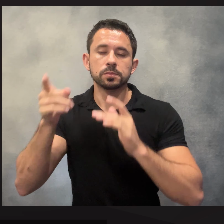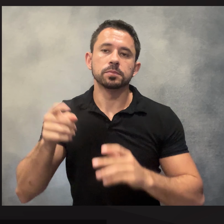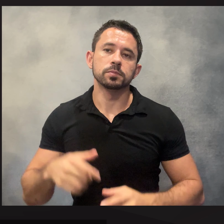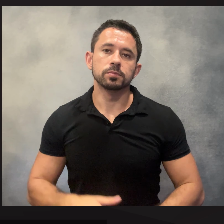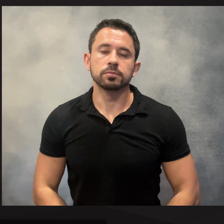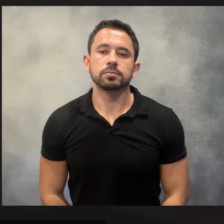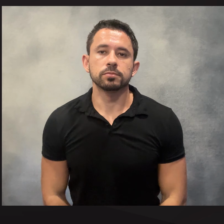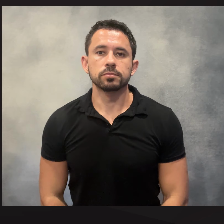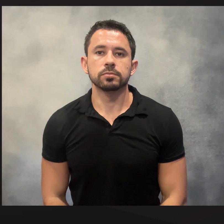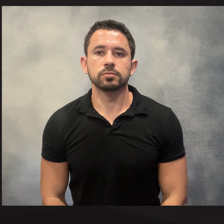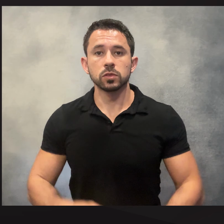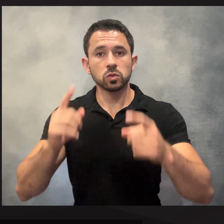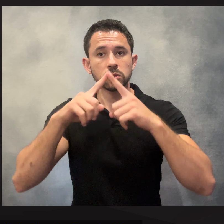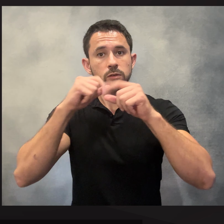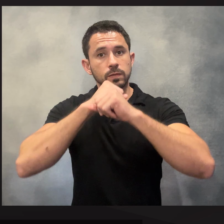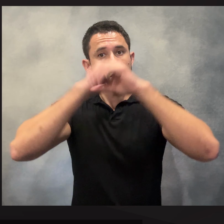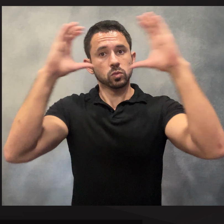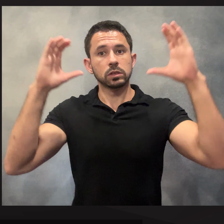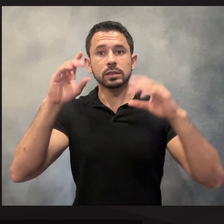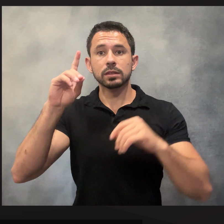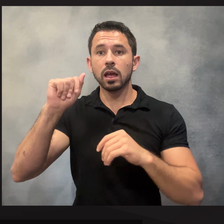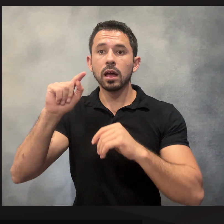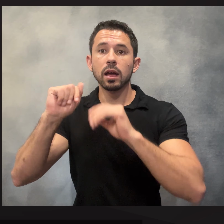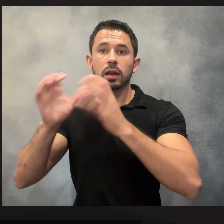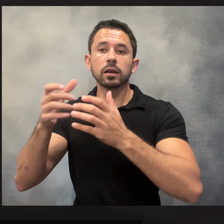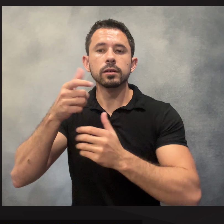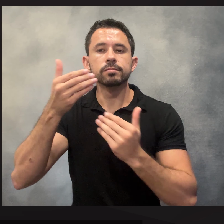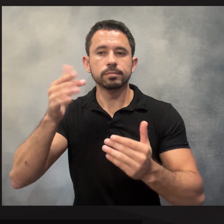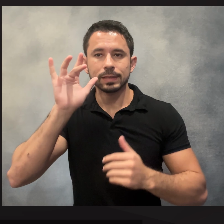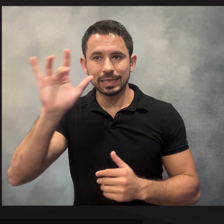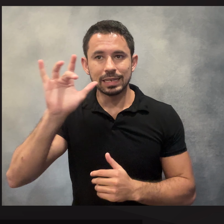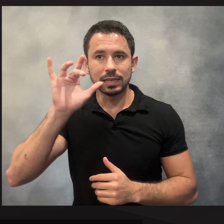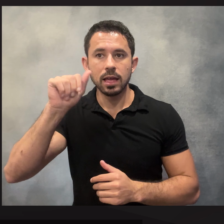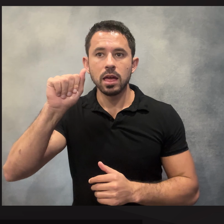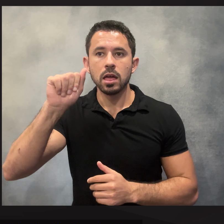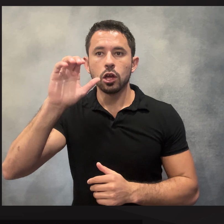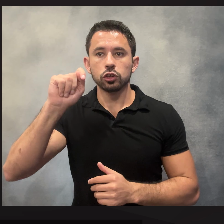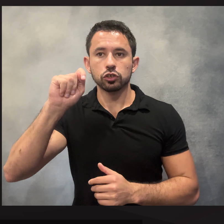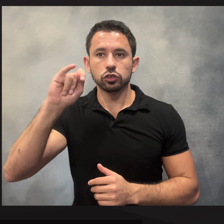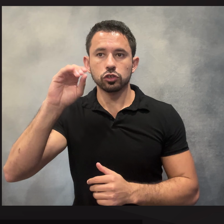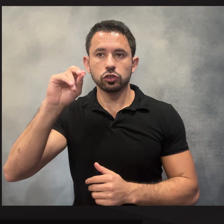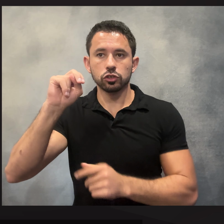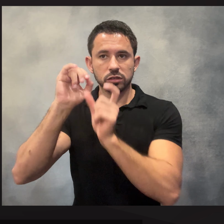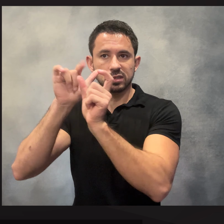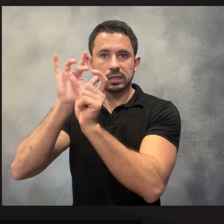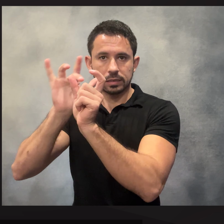To visualize a data set, click the Action button at the top of the primer page.